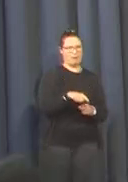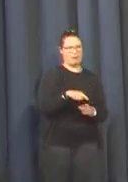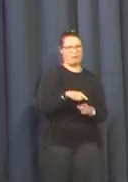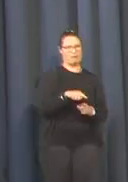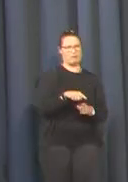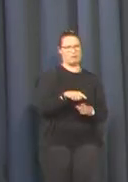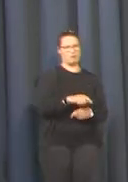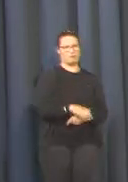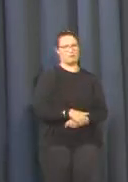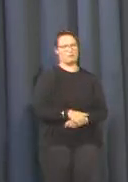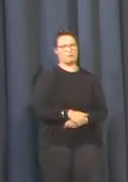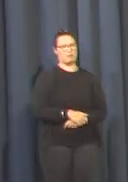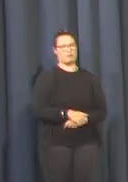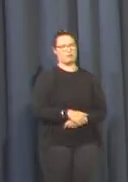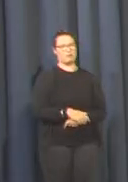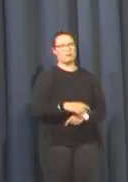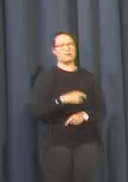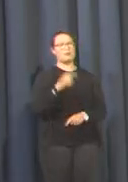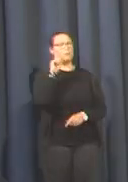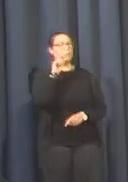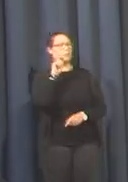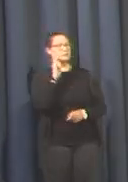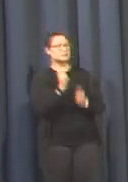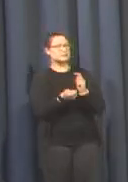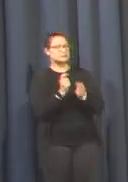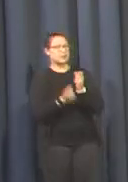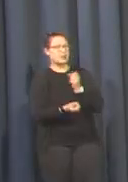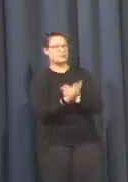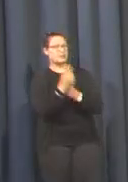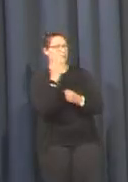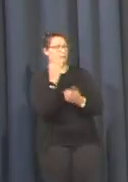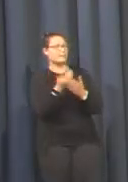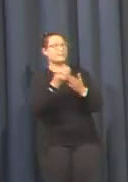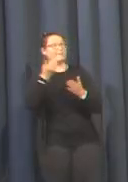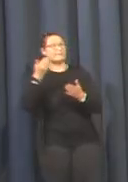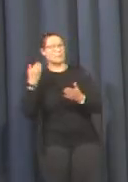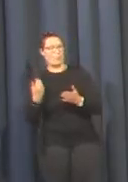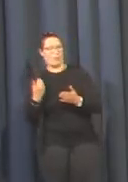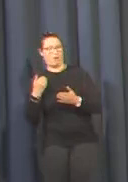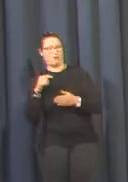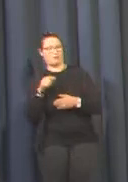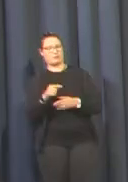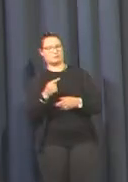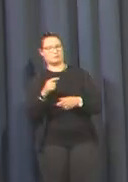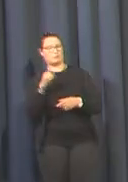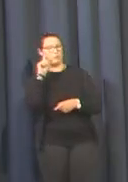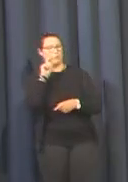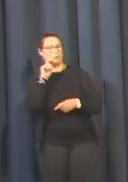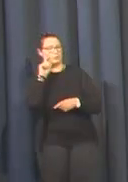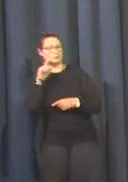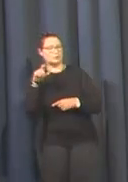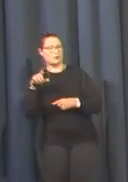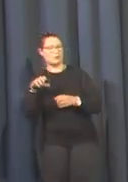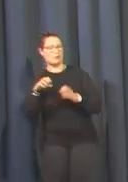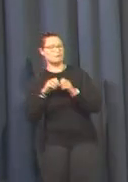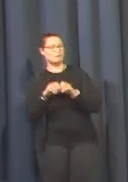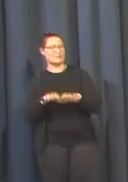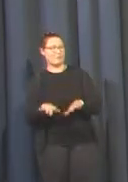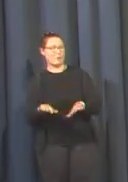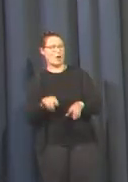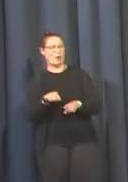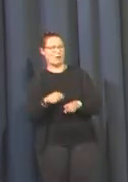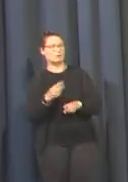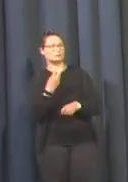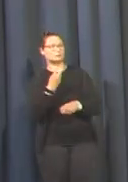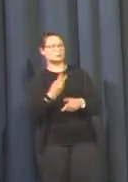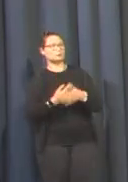into the raw water reservoir. Now that reservoir has about 2 days of supply, so what we would look